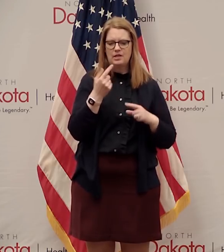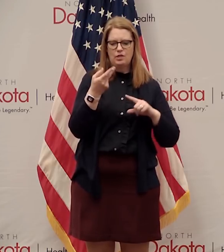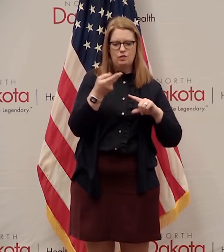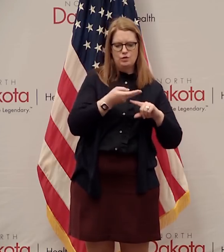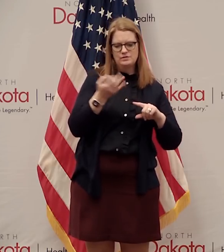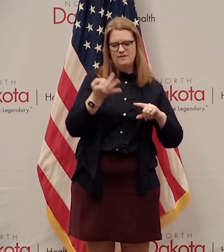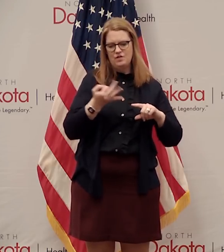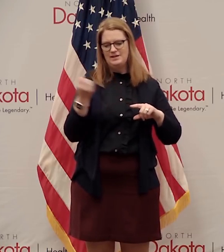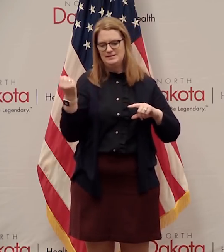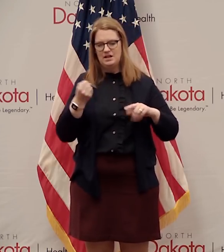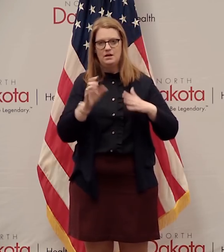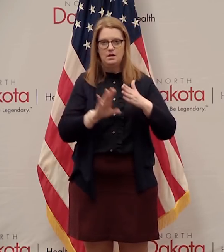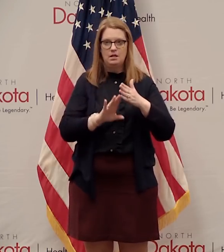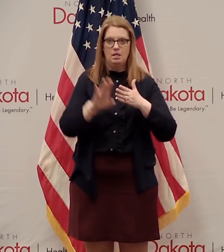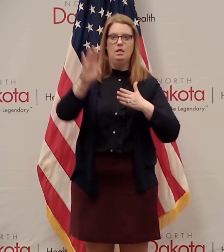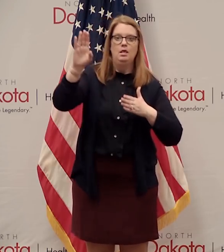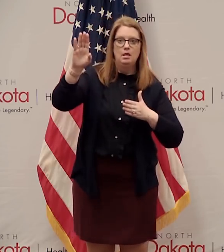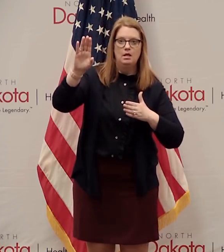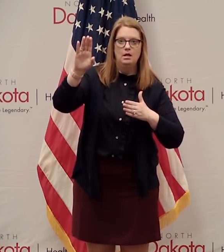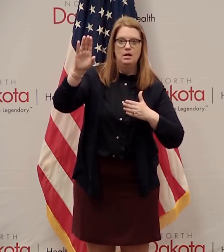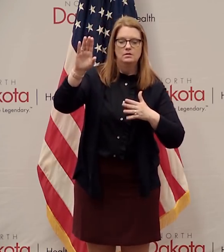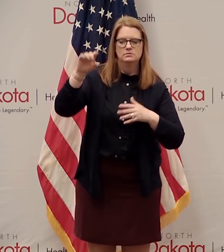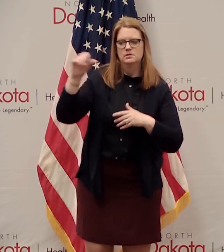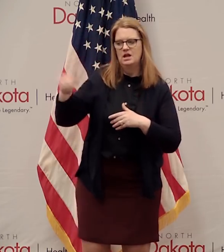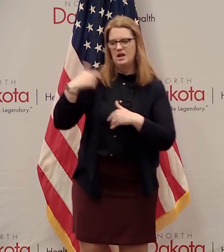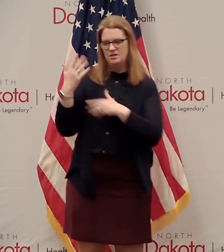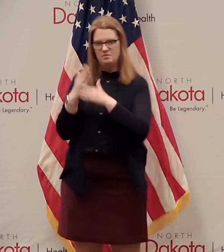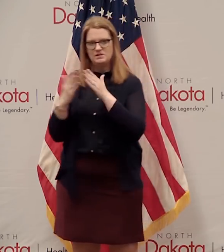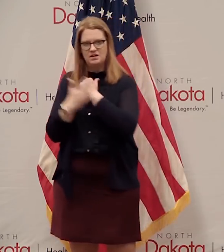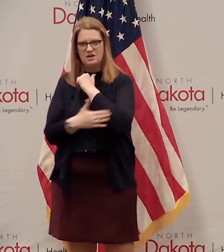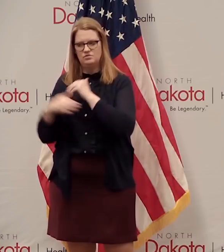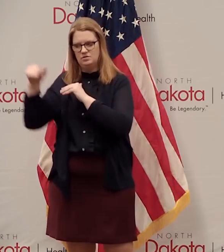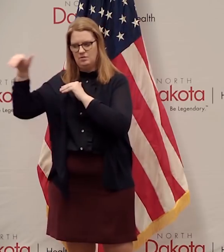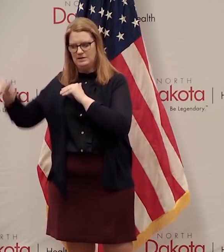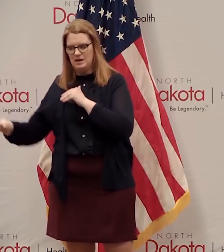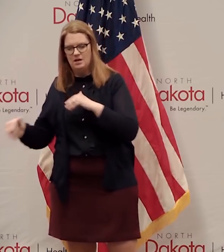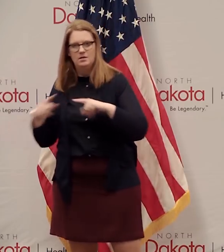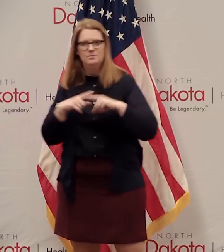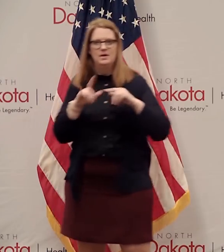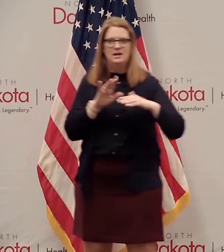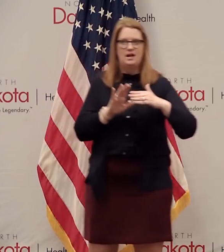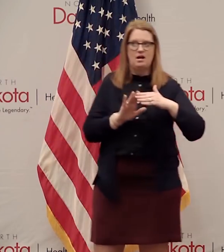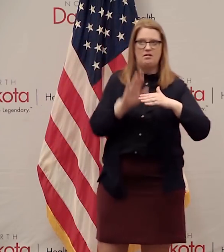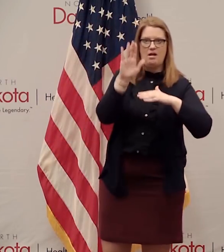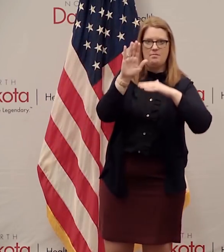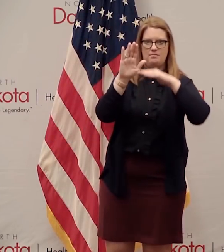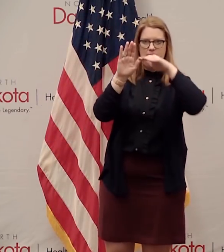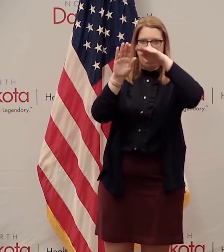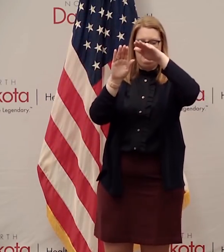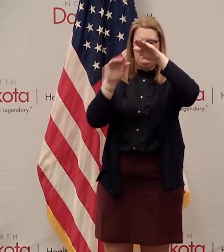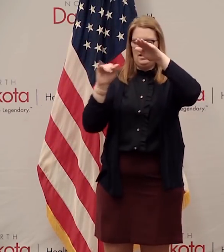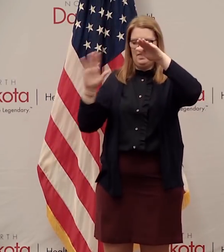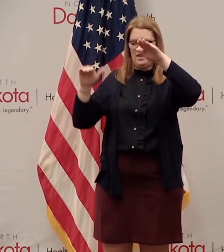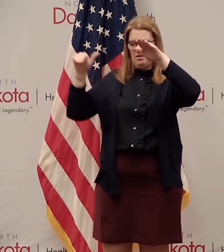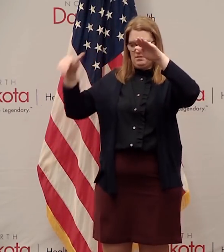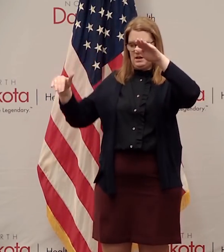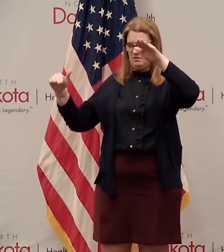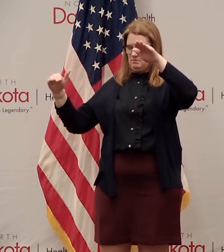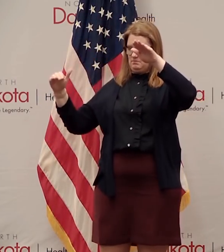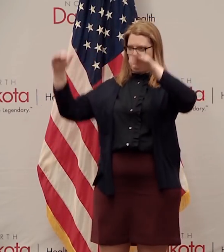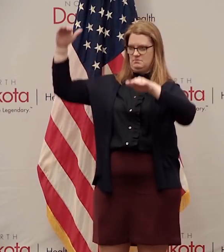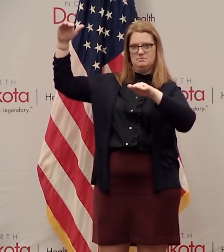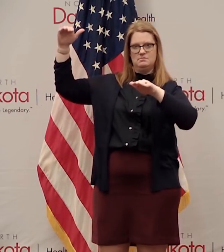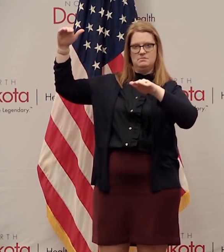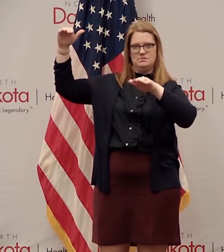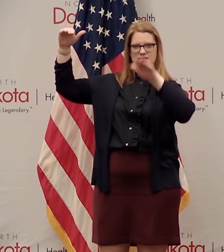Friday, Saturday, where we're going up, the rest of the country's going down, but our up is below their down. And so you may have, we're